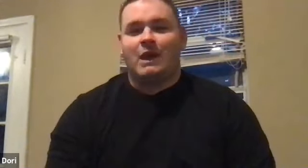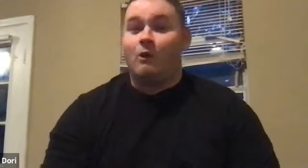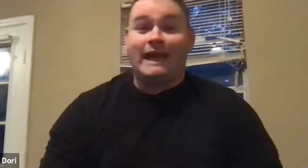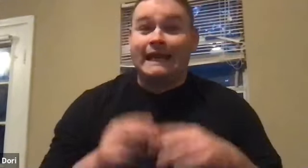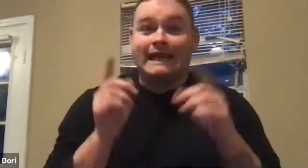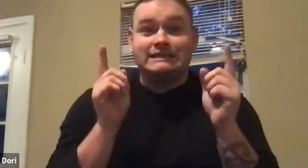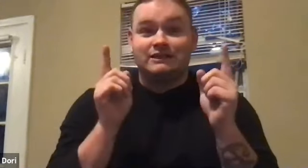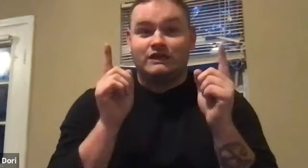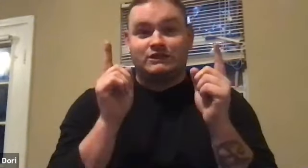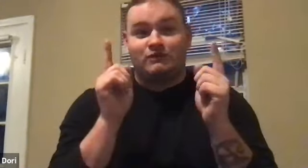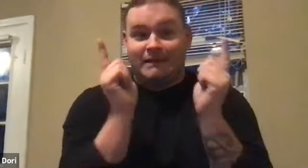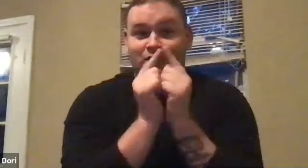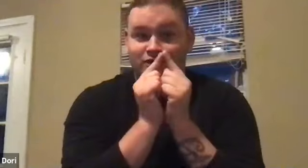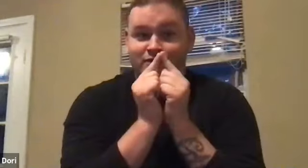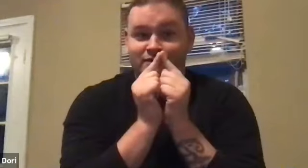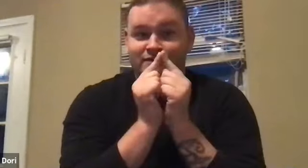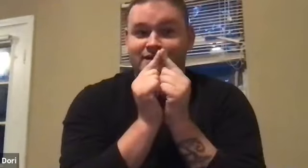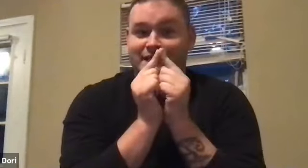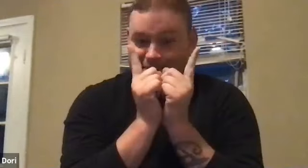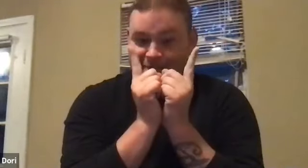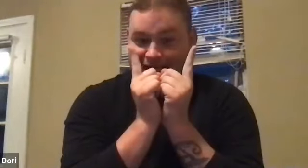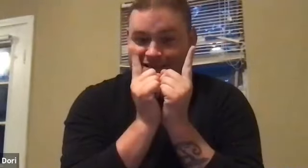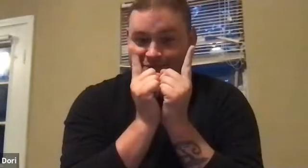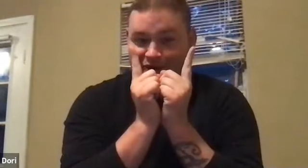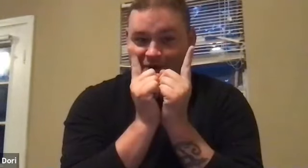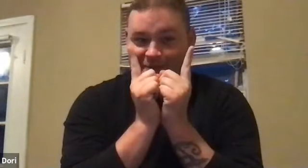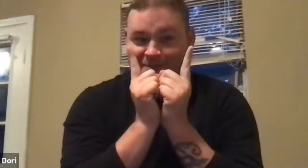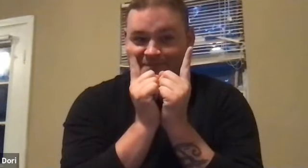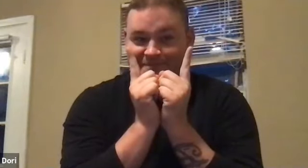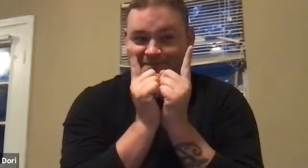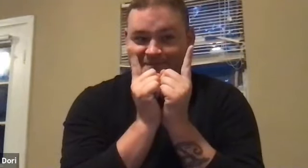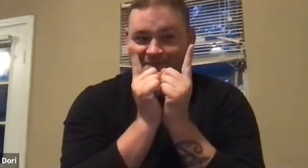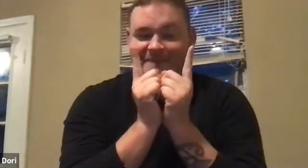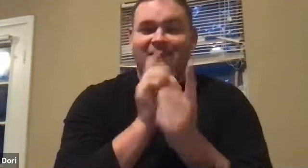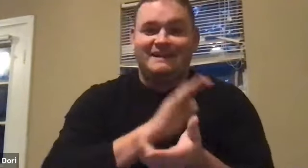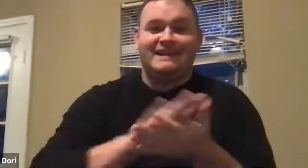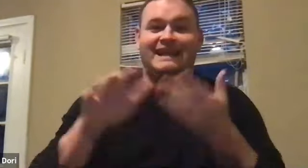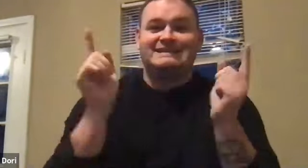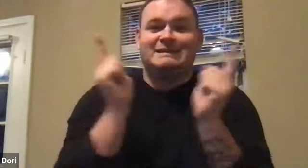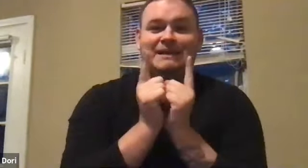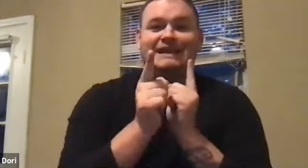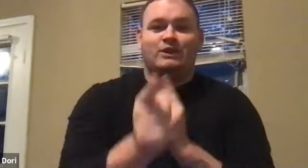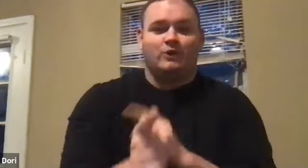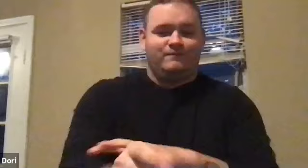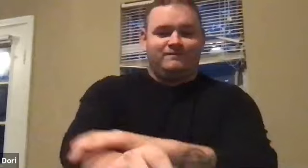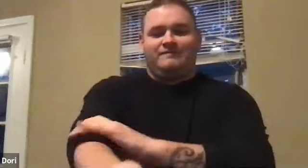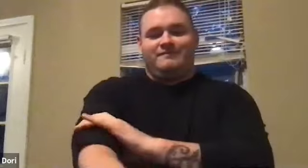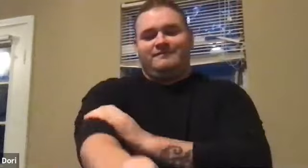We ain't kissing, Crystal, remember. Keep them heads apart. Nice to meet you.